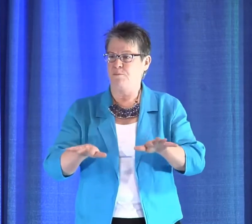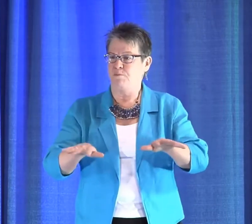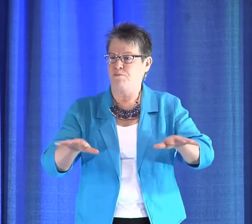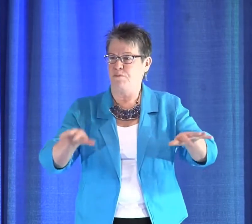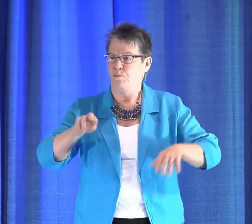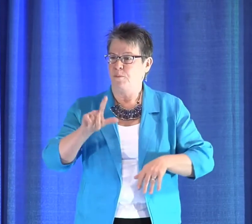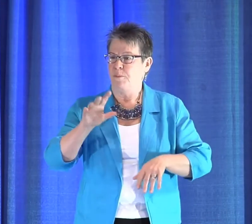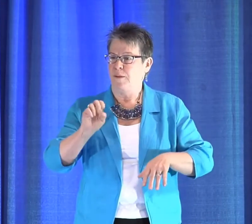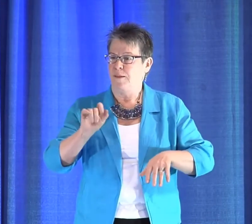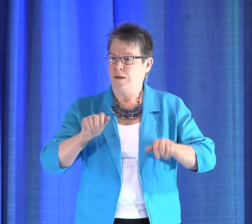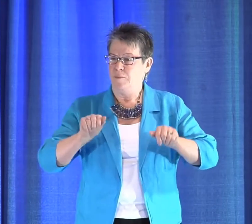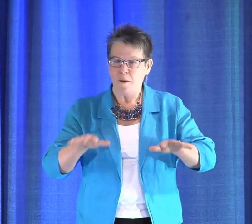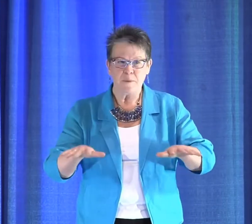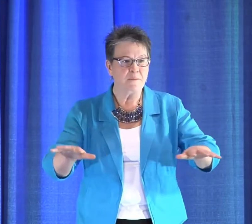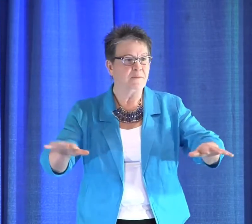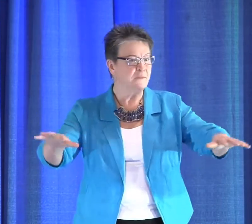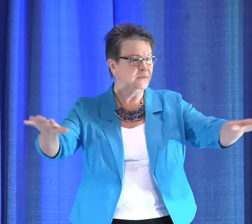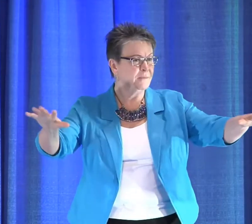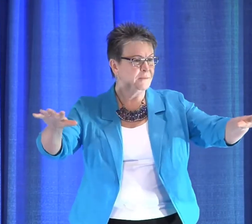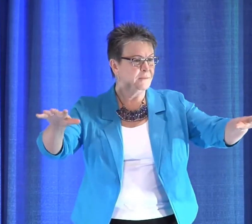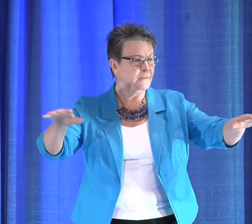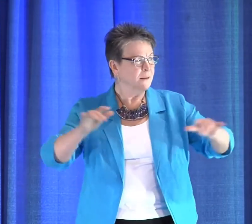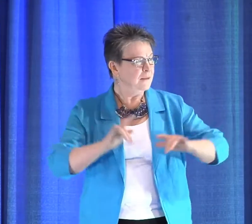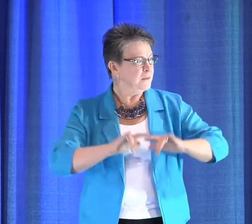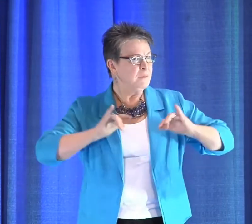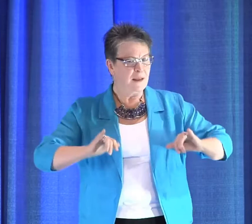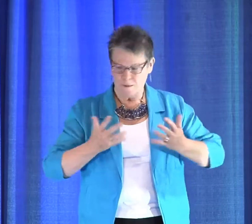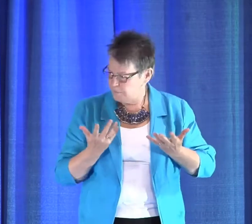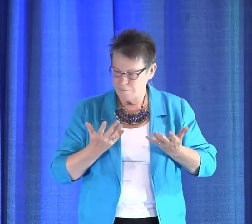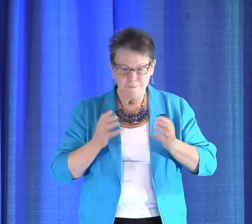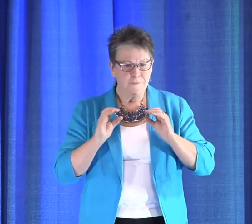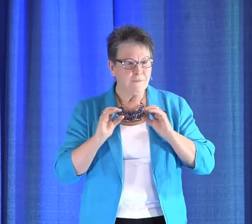Deaf interpreters is just expanding quite a bit nowadays.